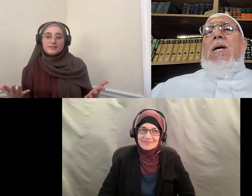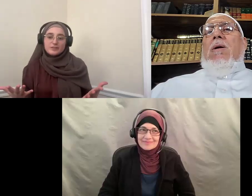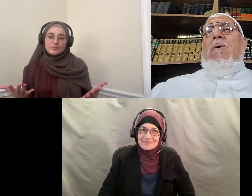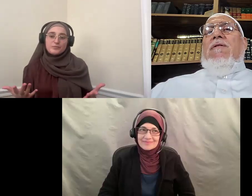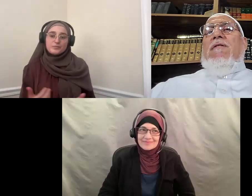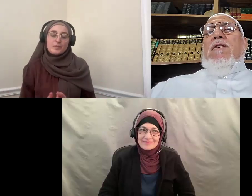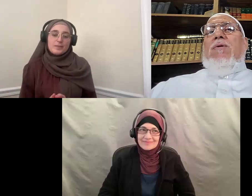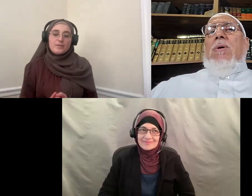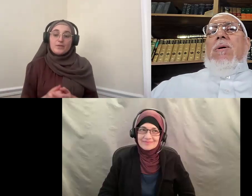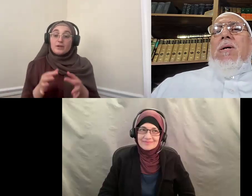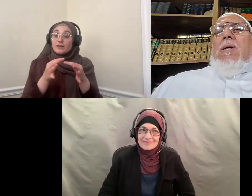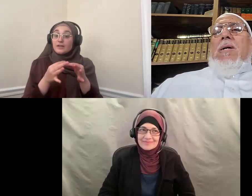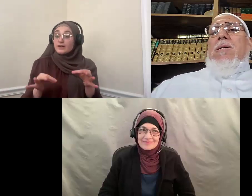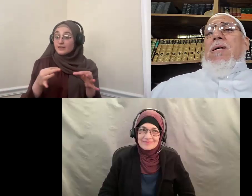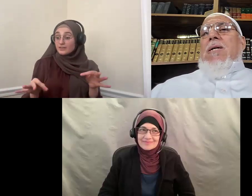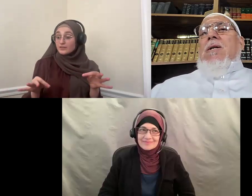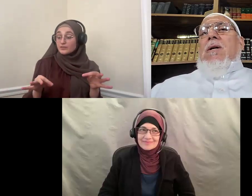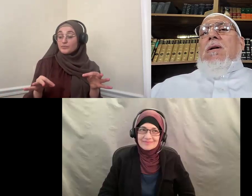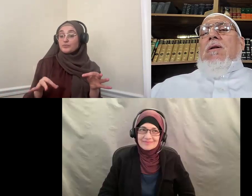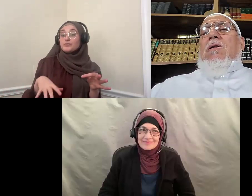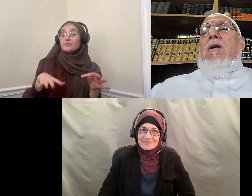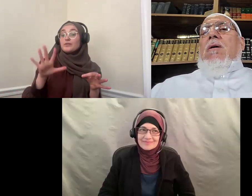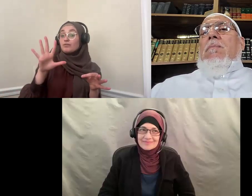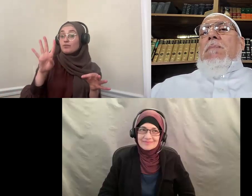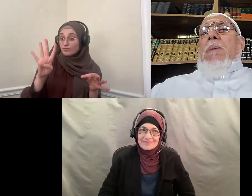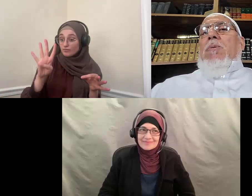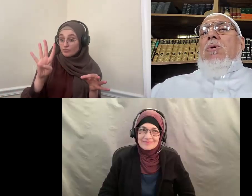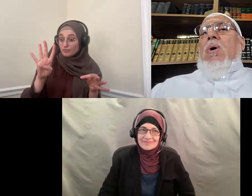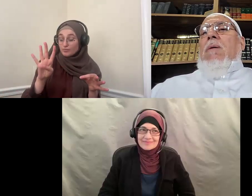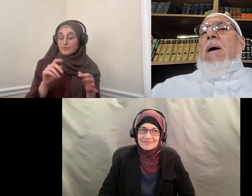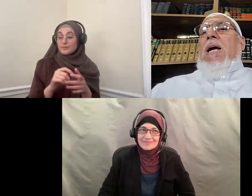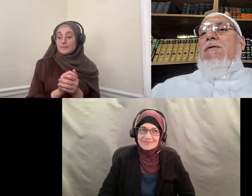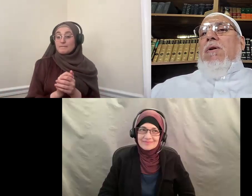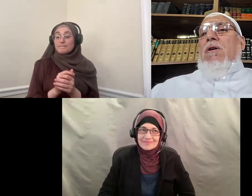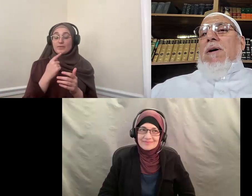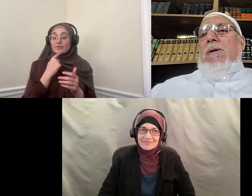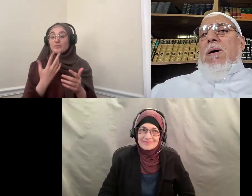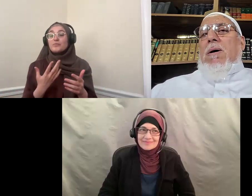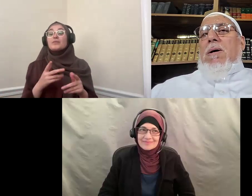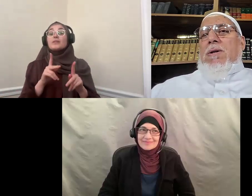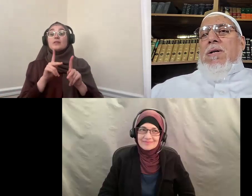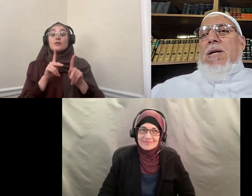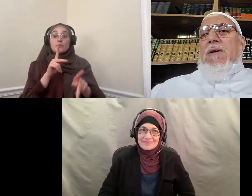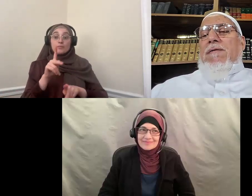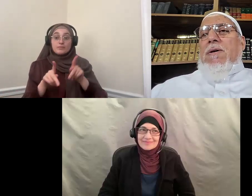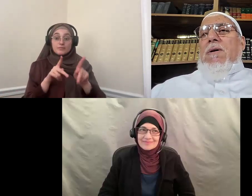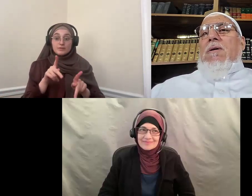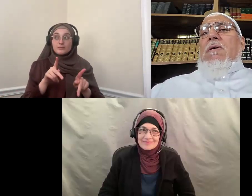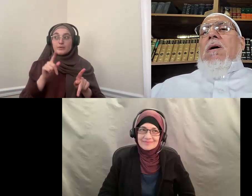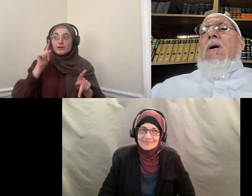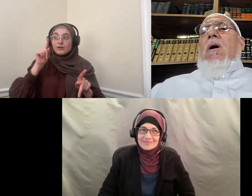Then ayah number 54, it says, the people who are mindful of Allah in this